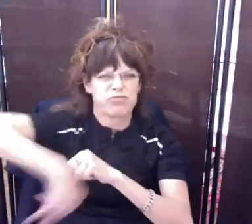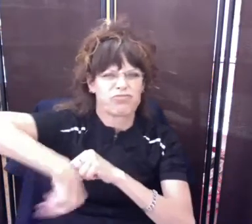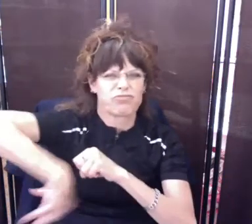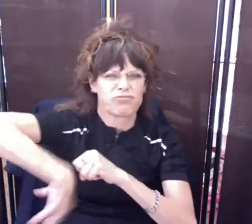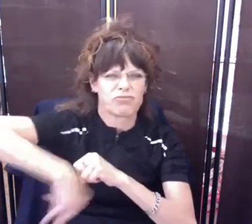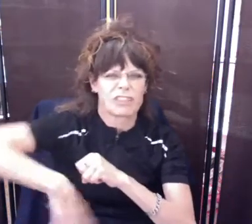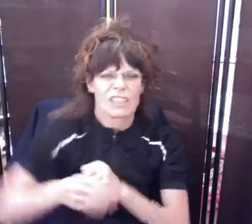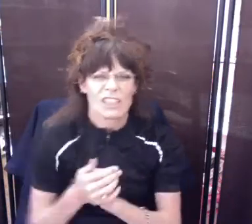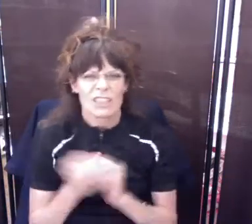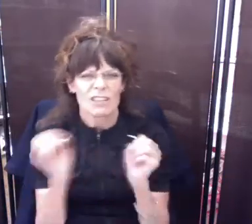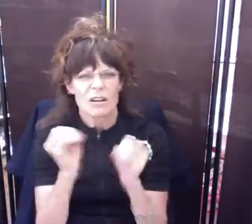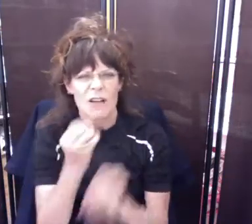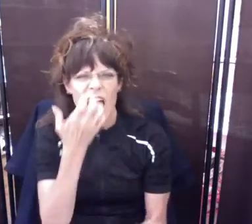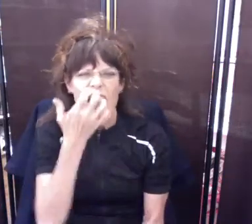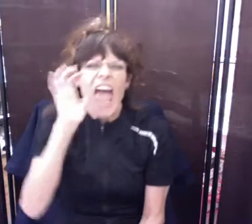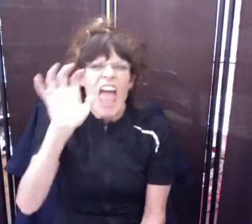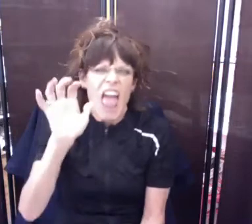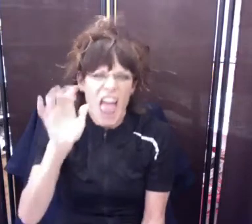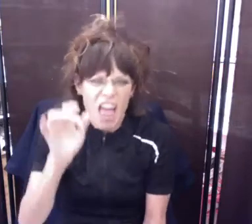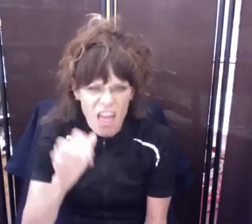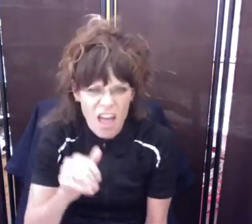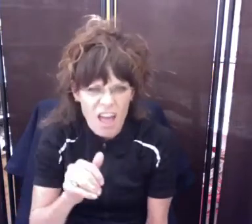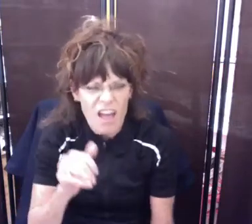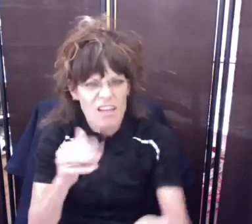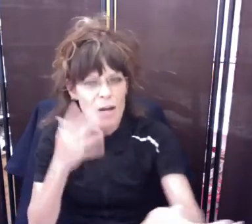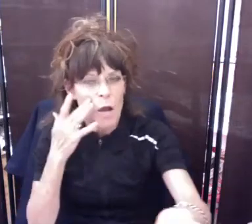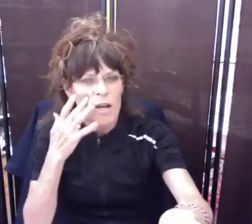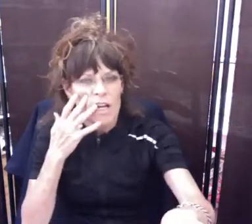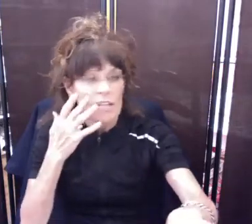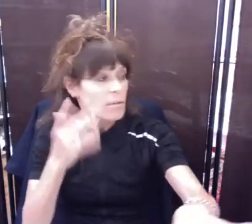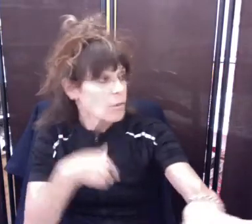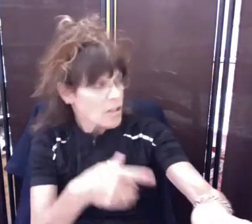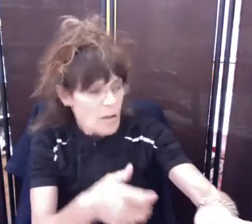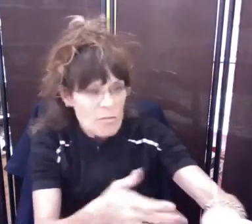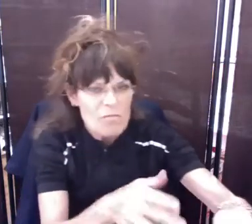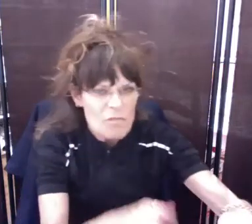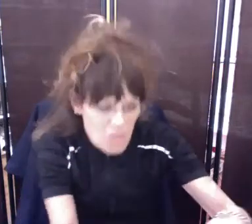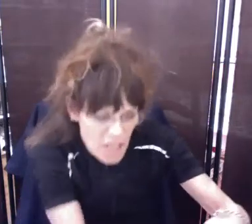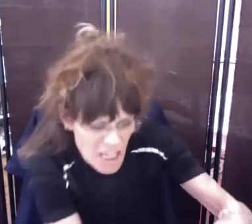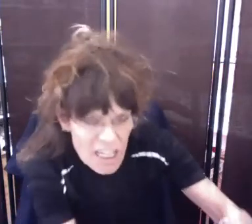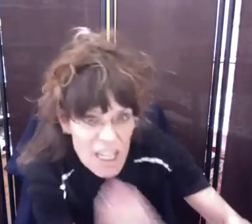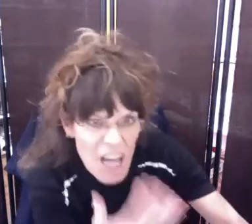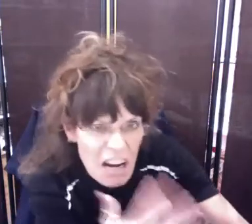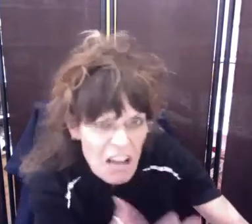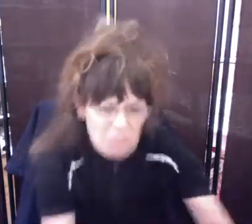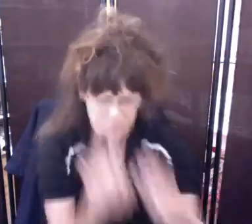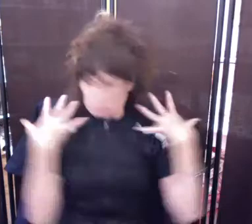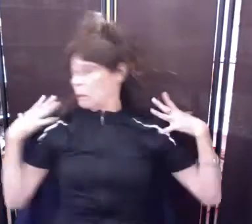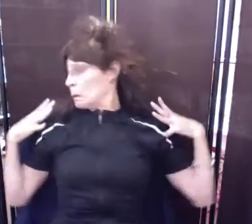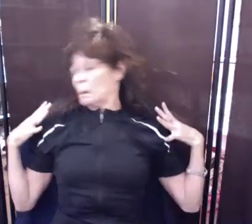on. It would spray antifreeze on the inside of the window. I'm like, keep your hands off of that. All the tires were